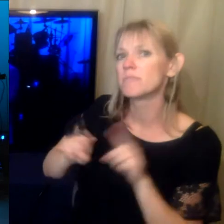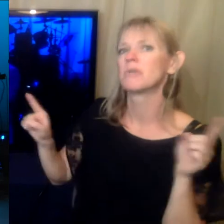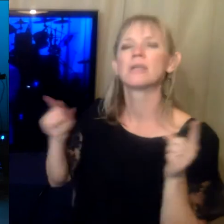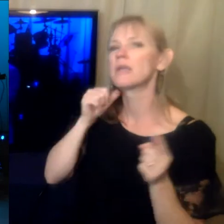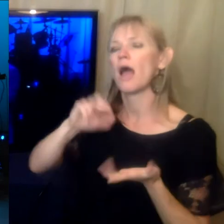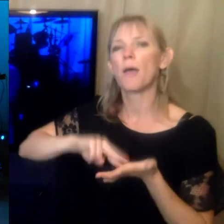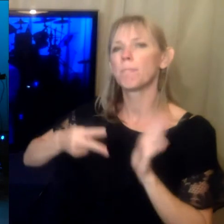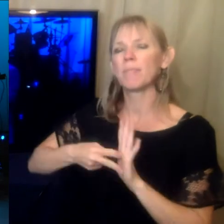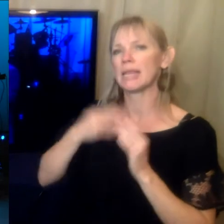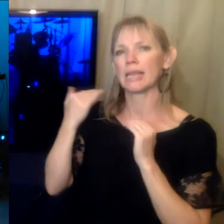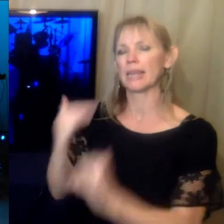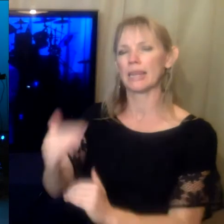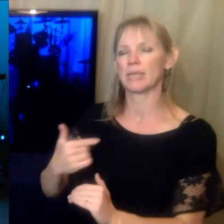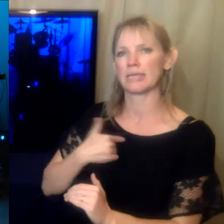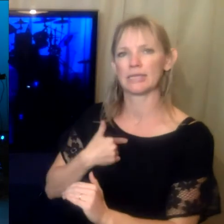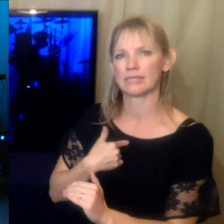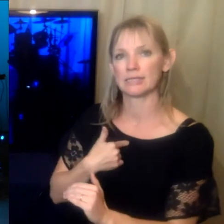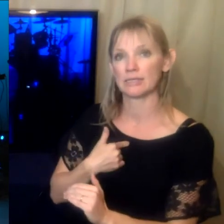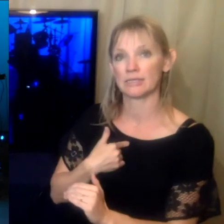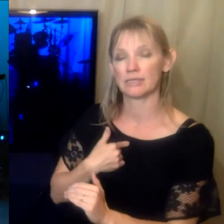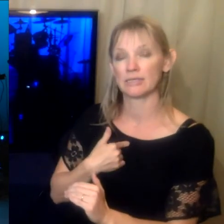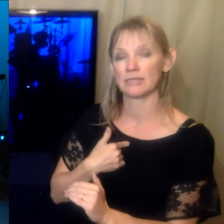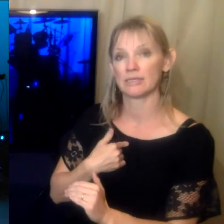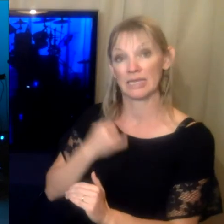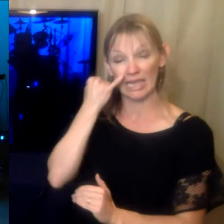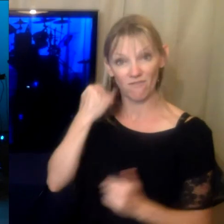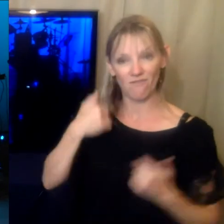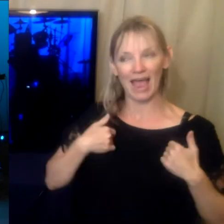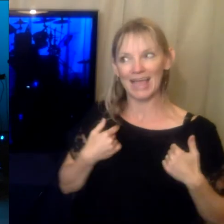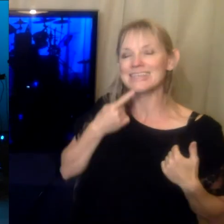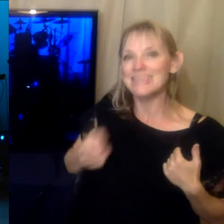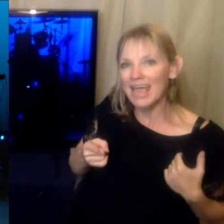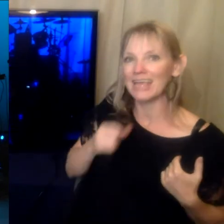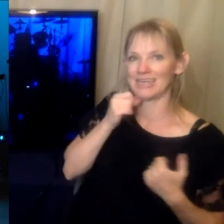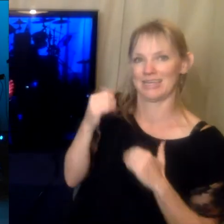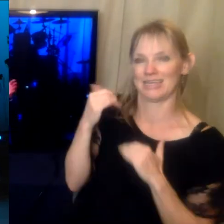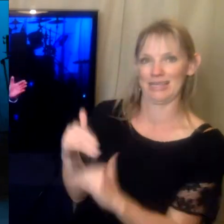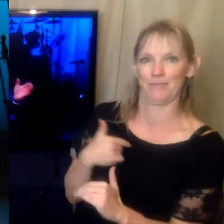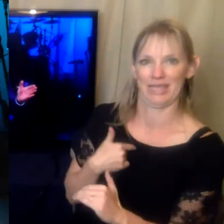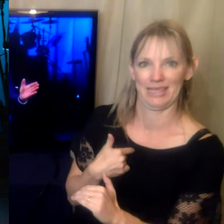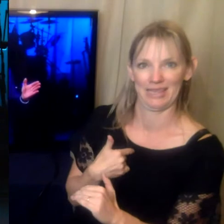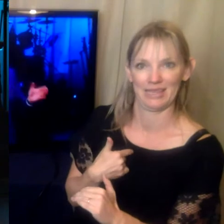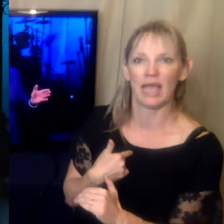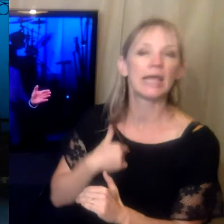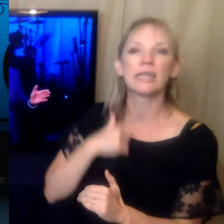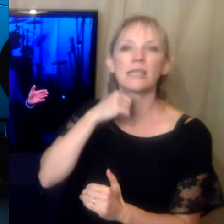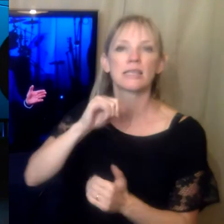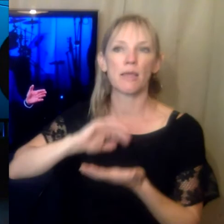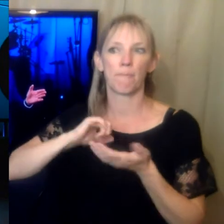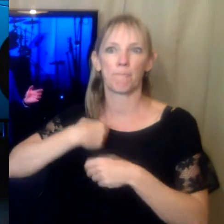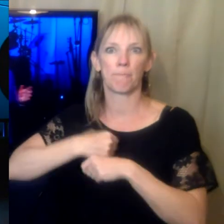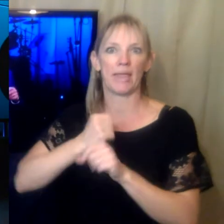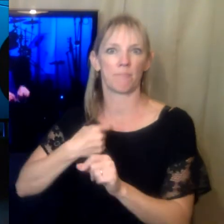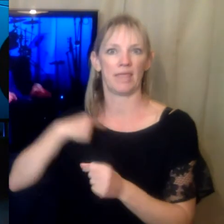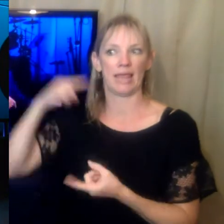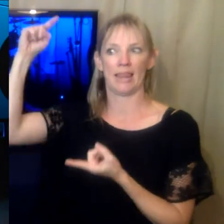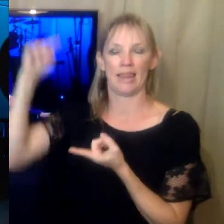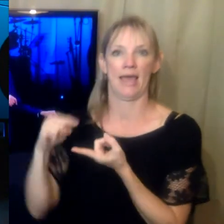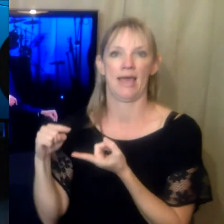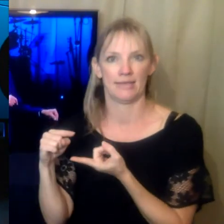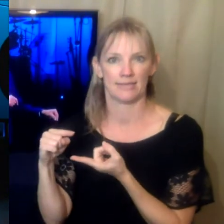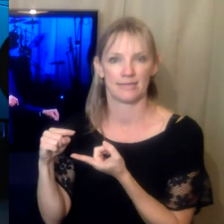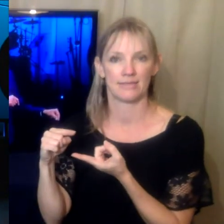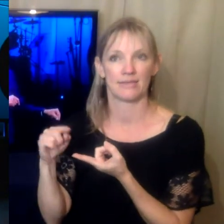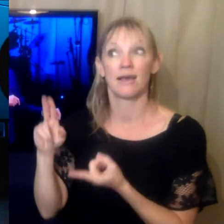us, if we say it doesn't. And it does not diminish us unless we give it